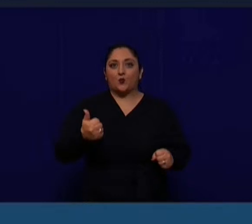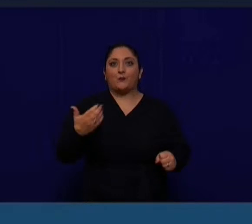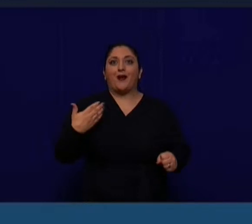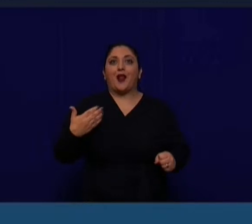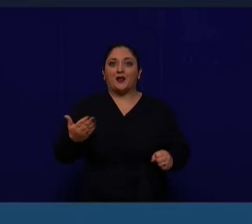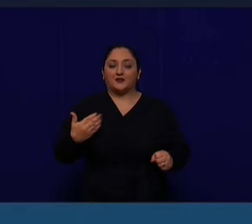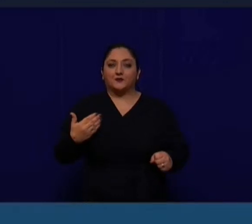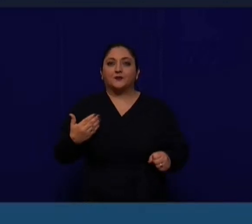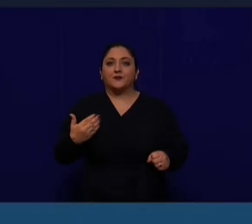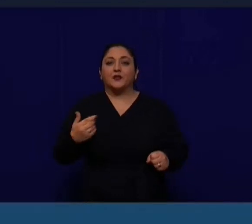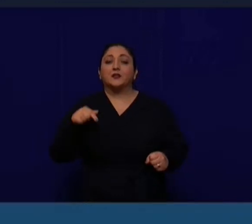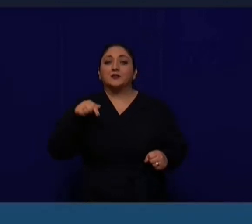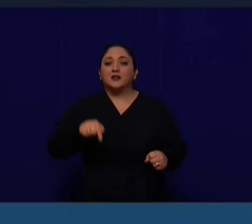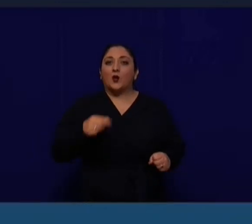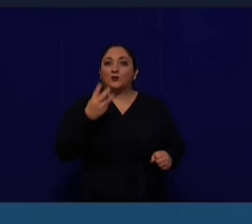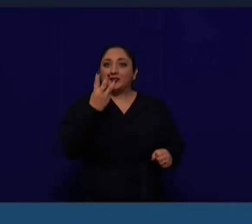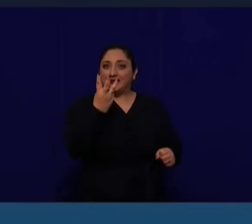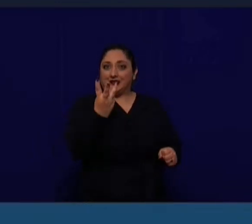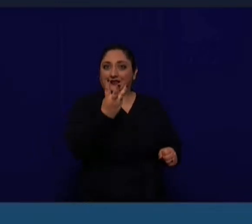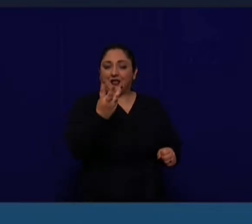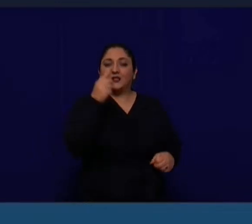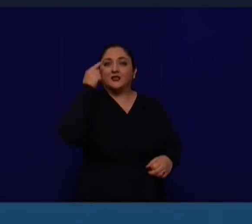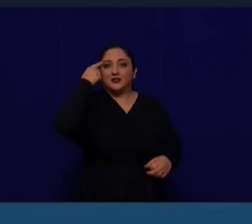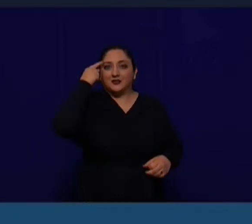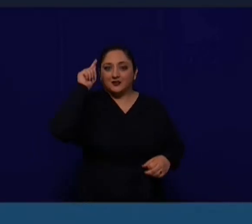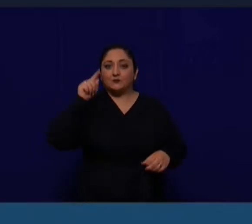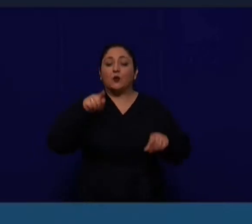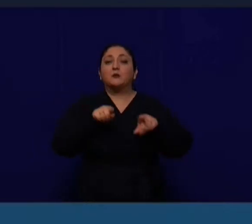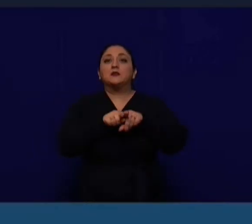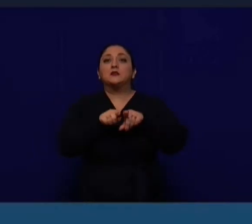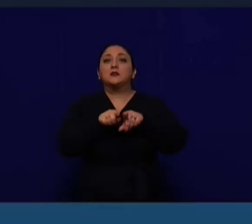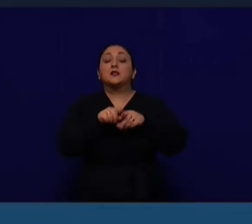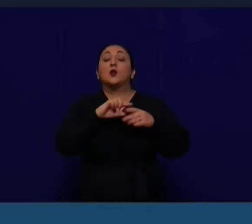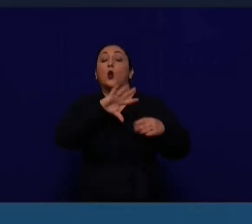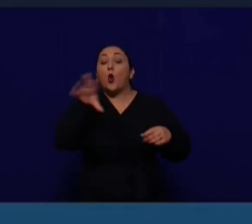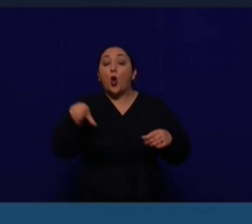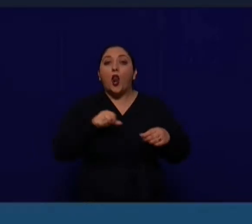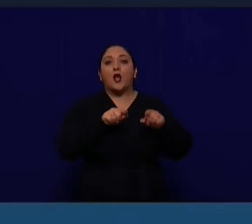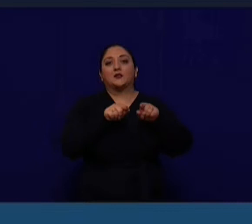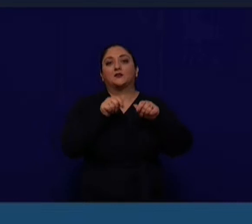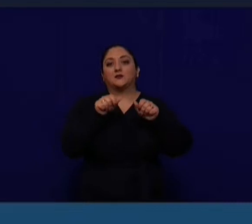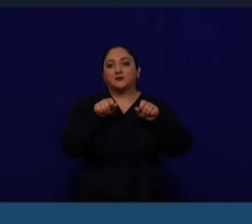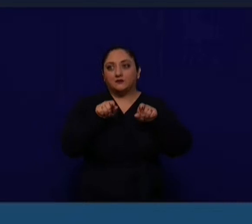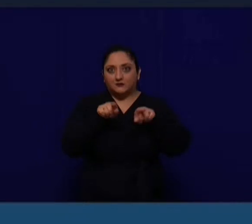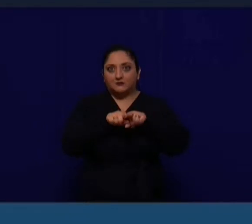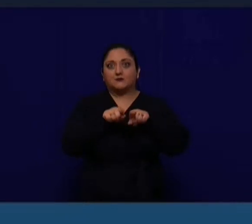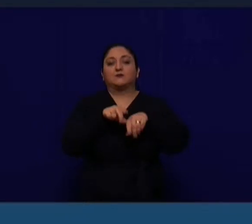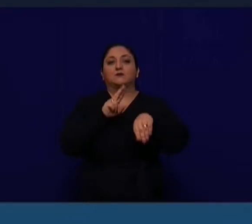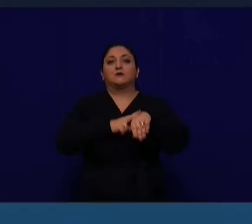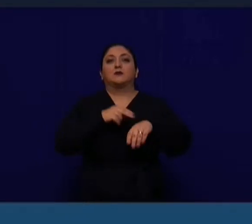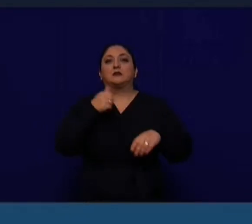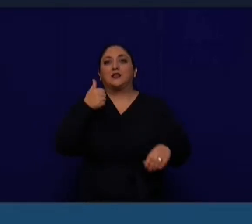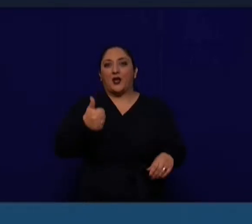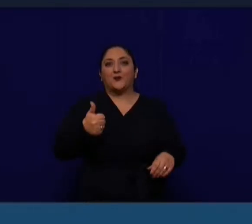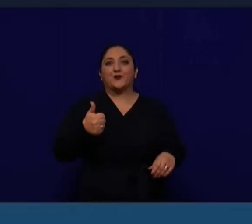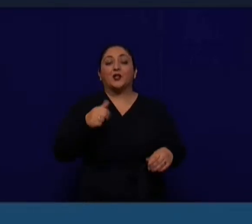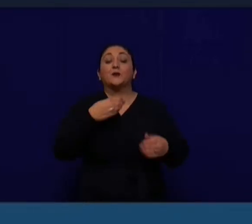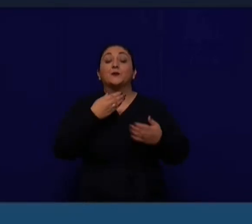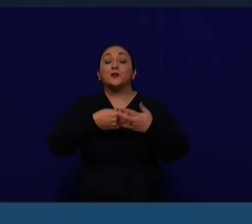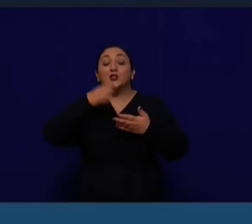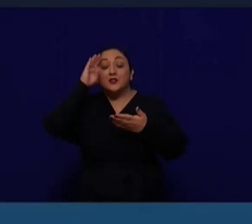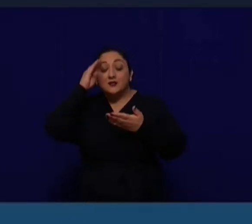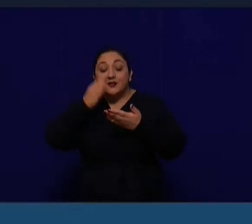wkoll, u dawn it-tliet tilqimiet huma kollha ekwivalenti u kollha huma tajbin biex ikunu qegħdin ilaqmu lin-nies jipproteġuhom.